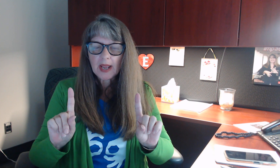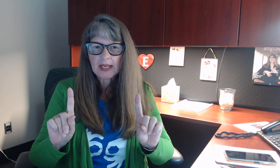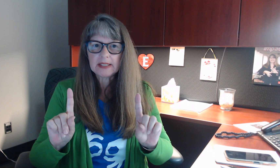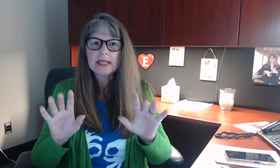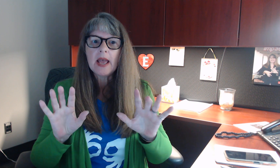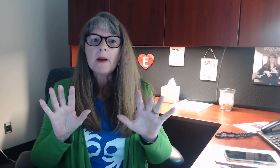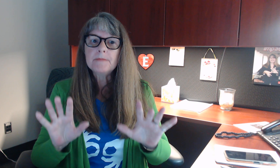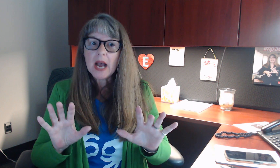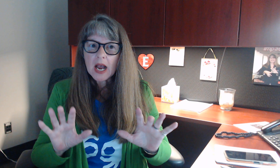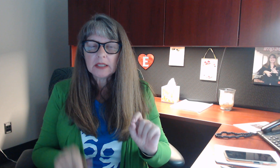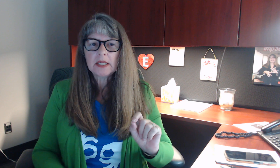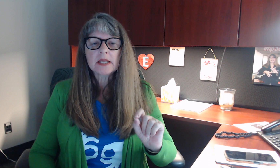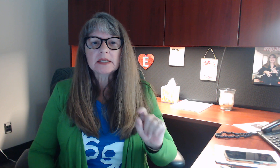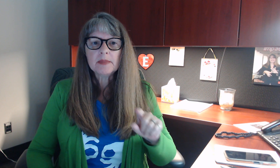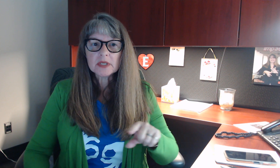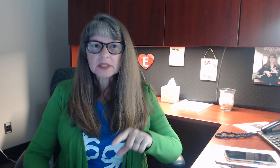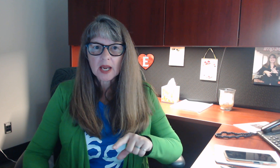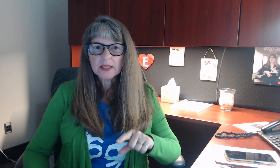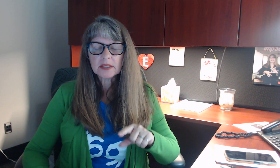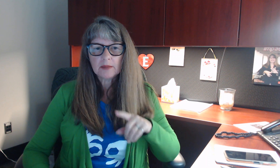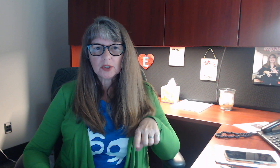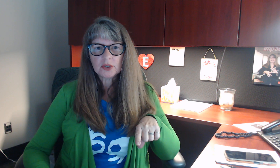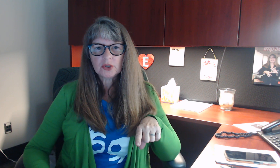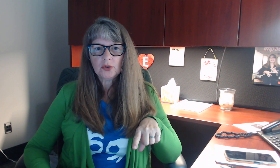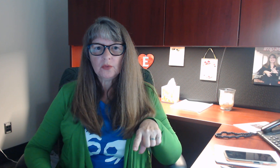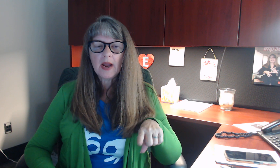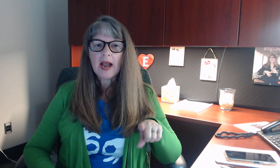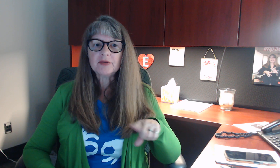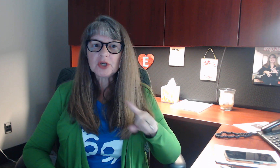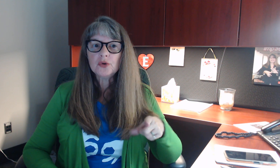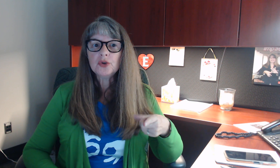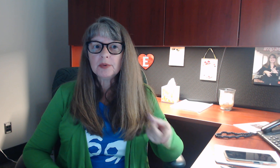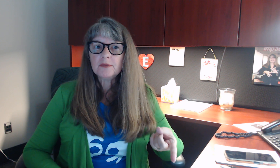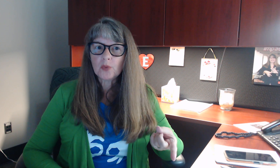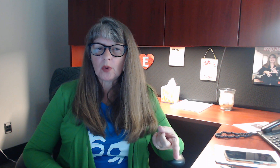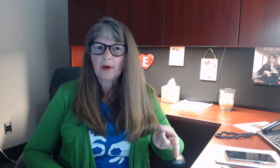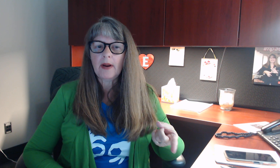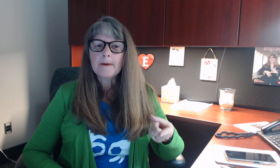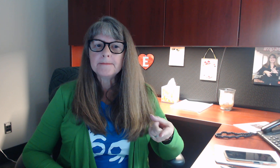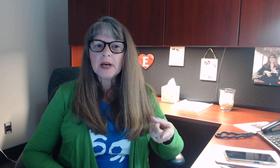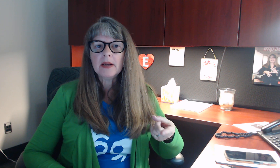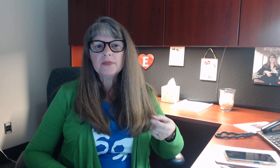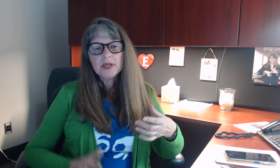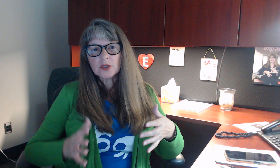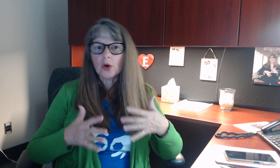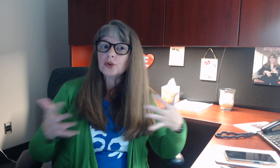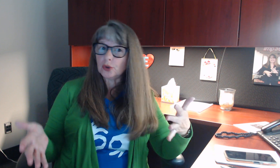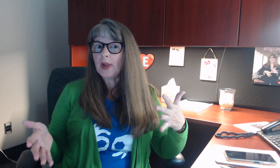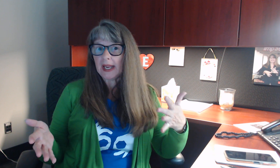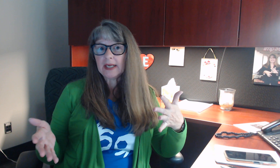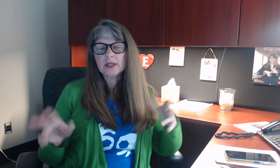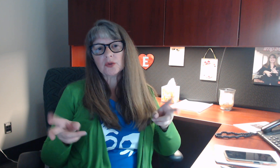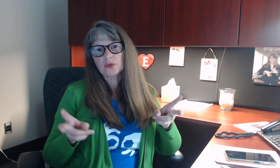hands. But some of the signs that I'm going to do, I've shown you before, but these are two-handed, so they're